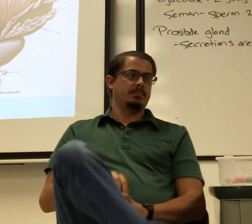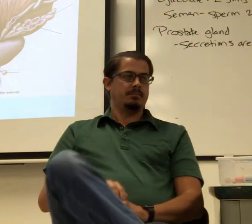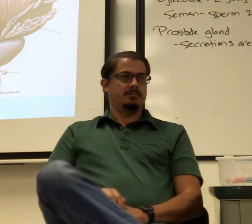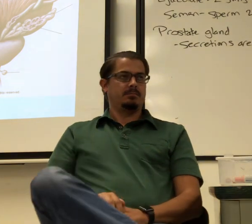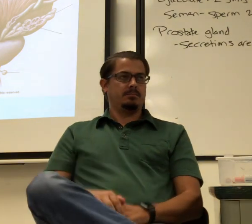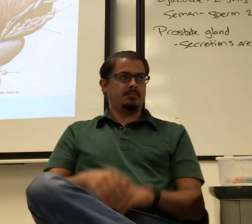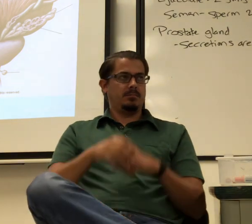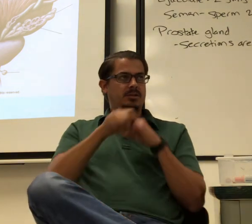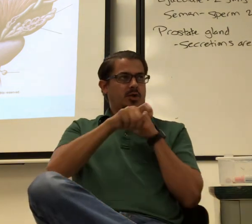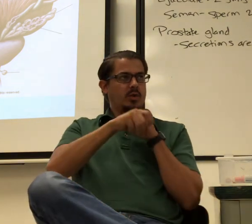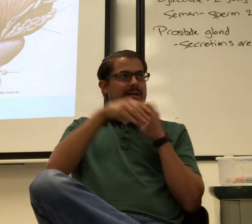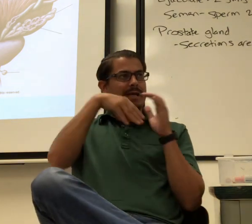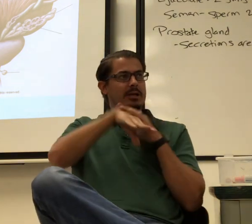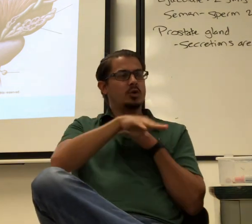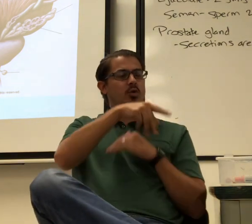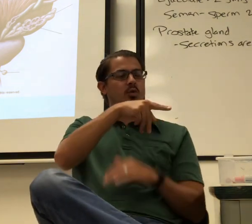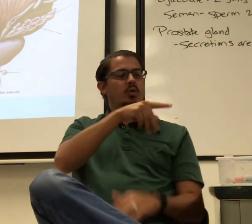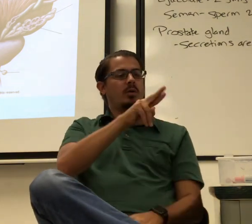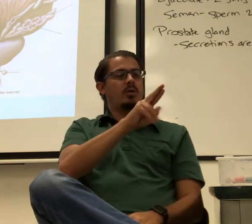prostatic urethra.